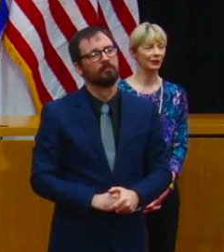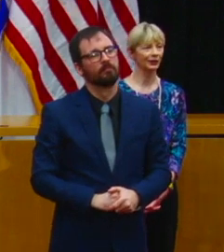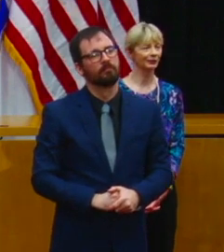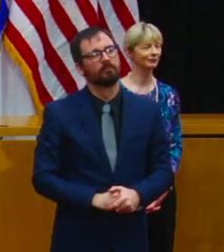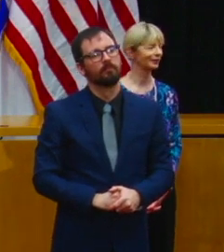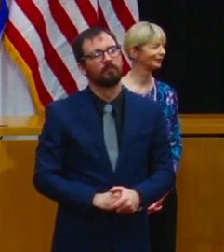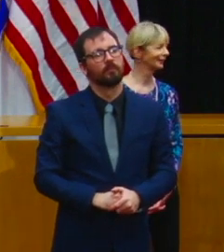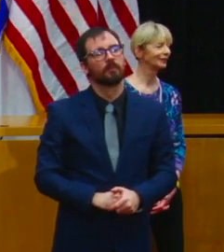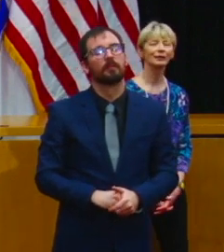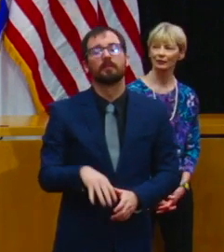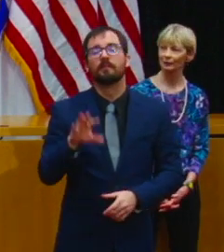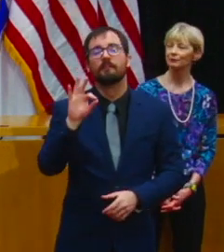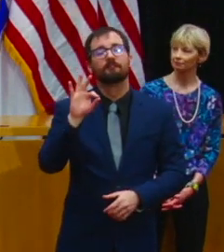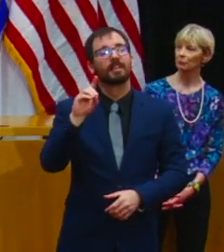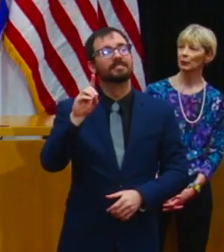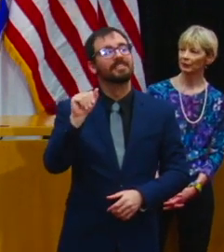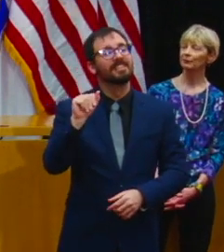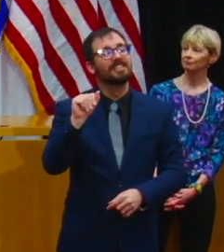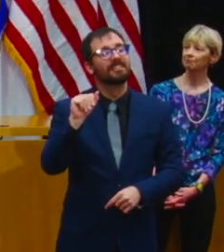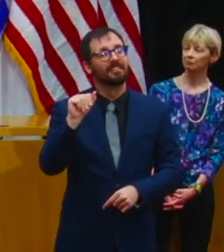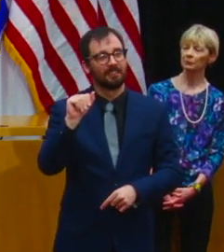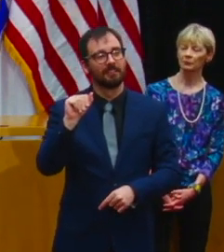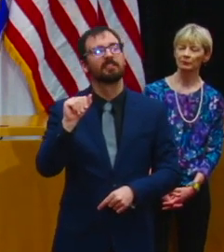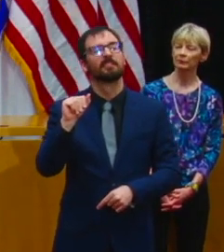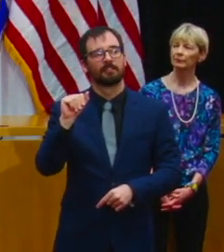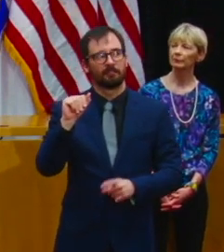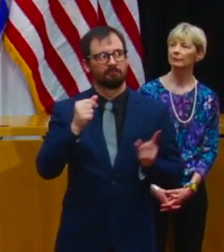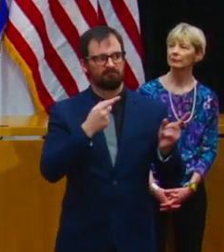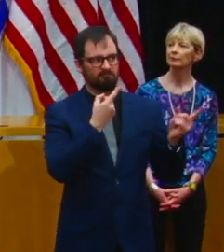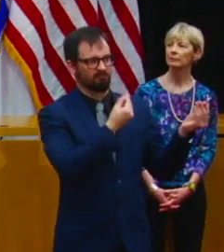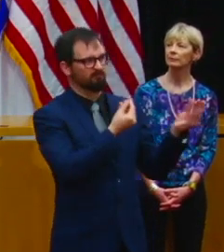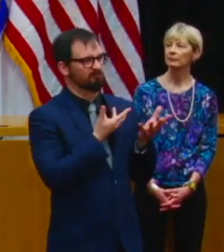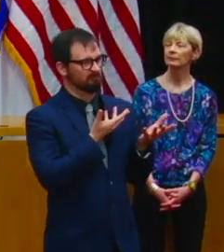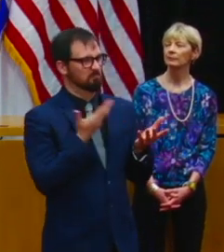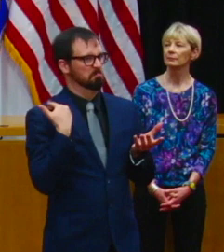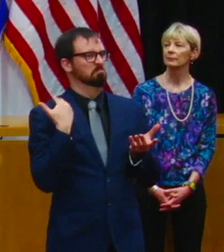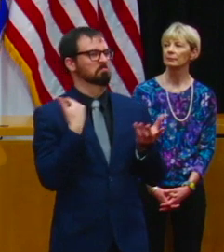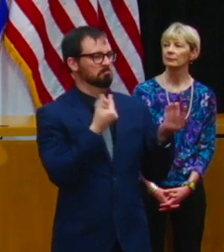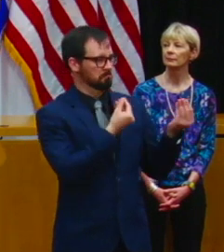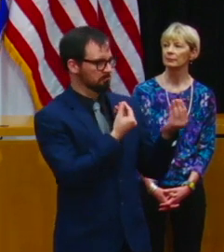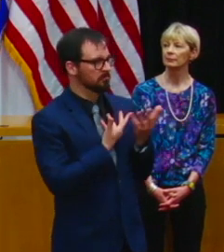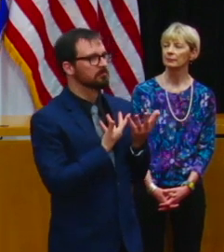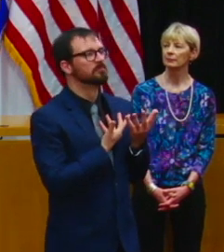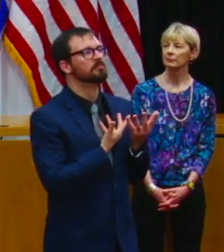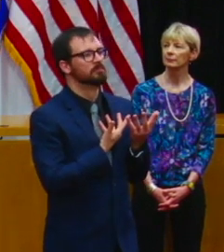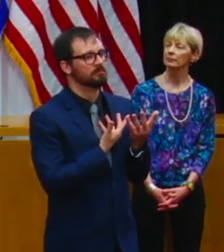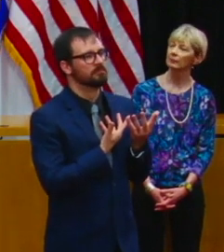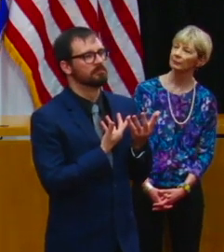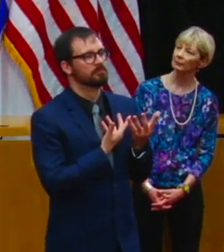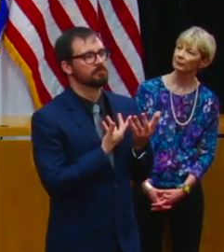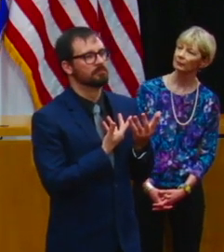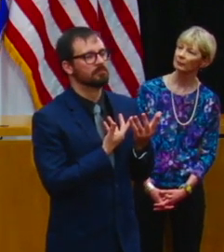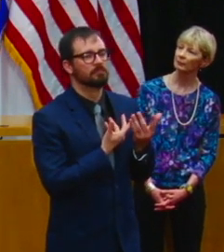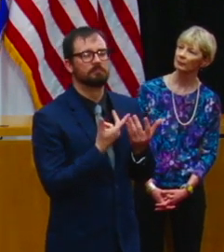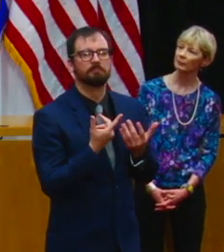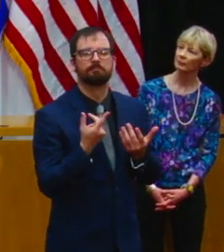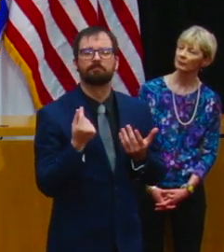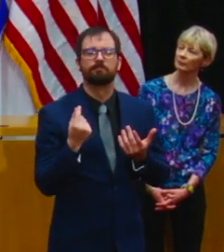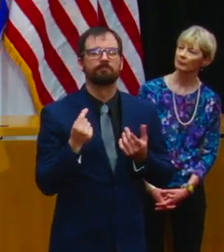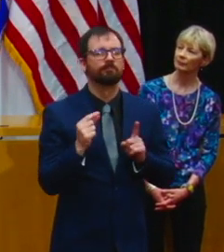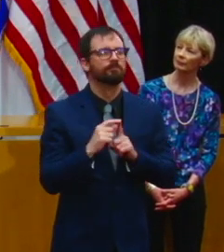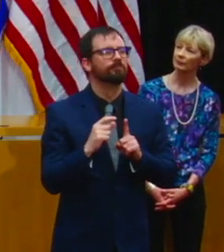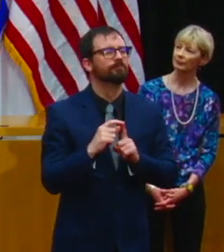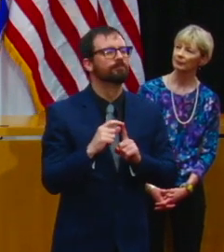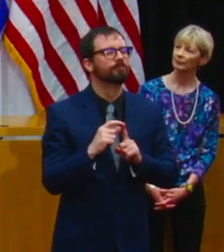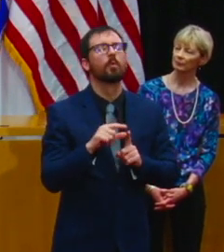It was some point fairly recent that the FDA issued guidance that basically said, and the term they used was something like business partners. It wasn't